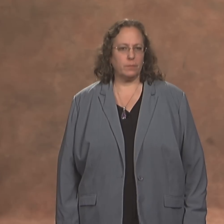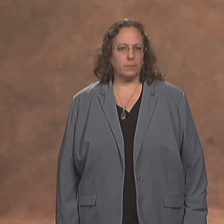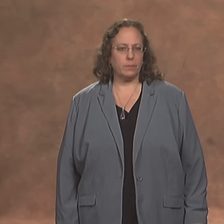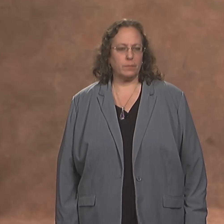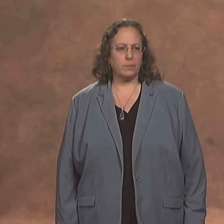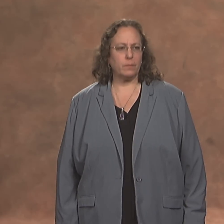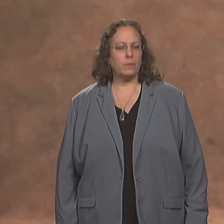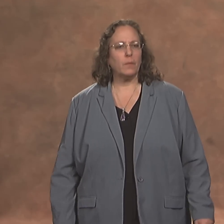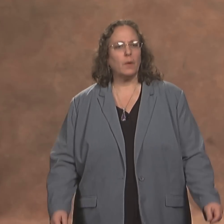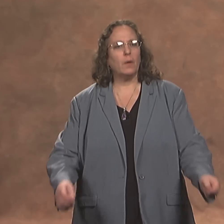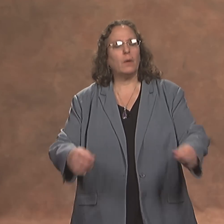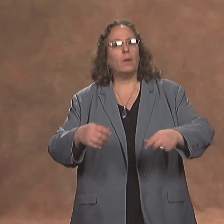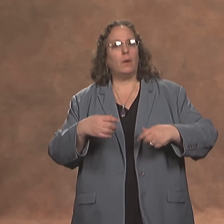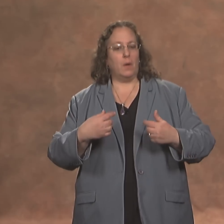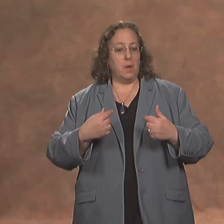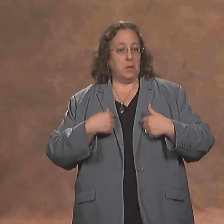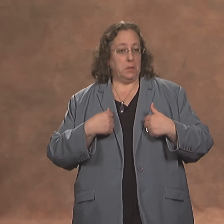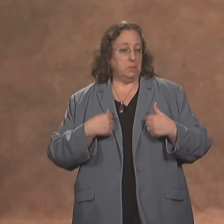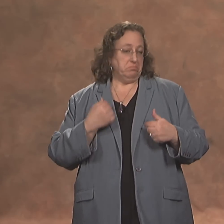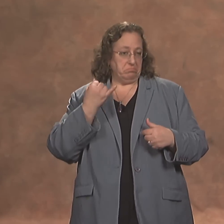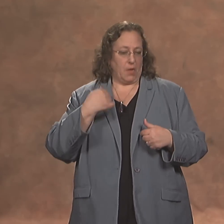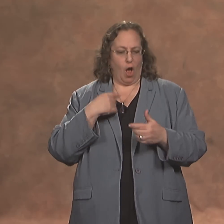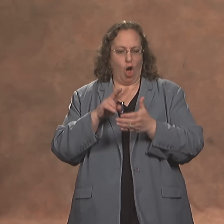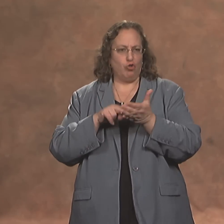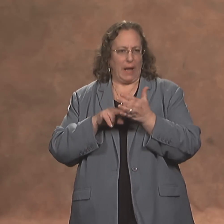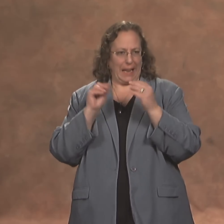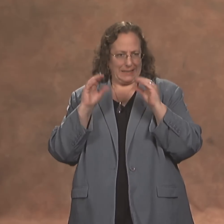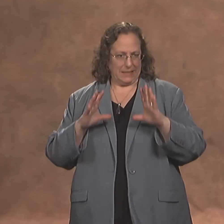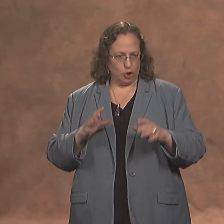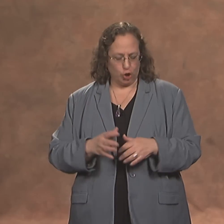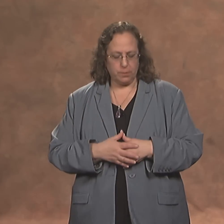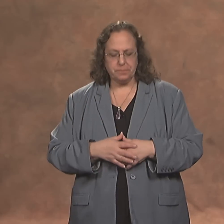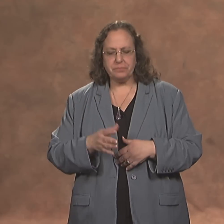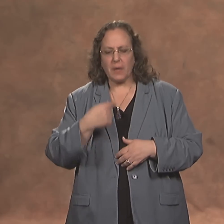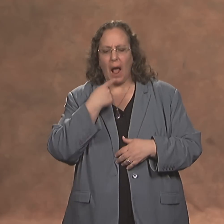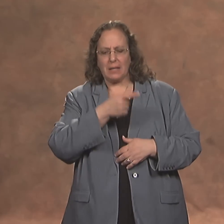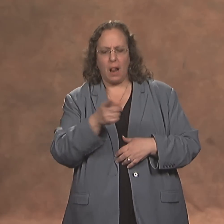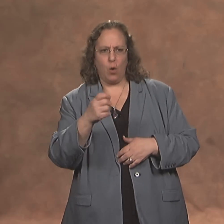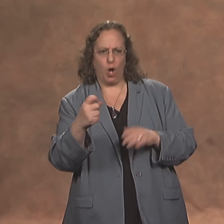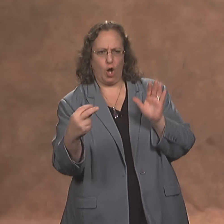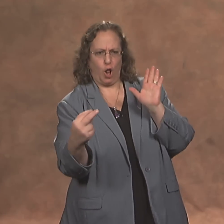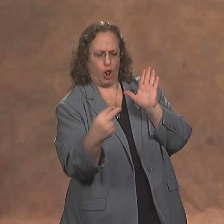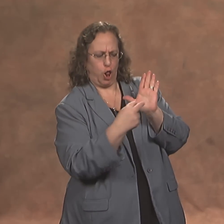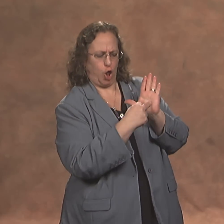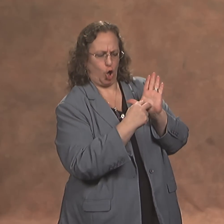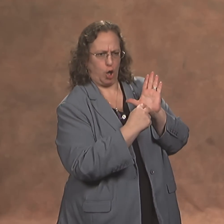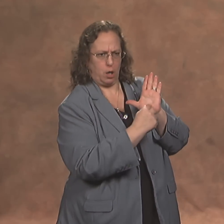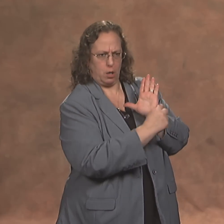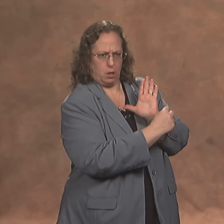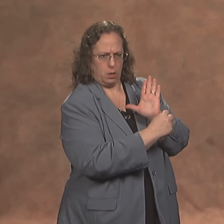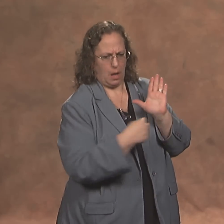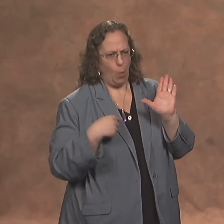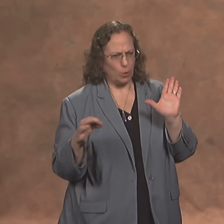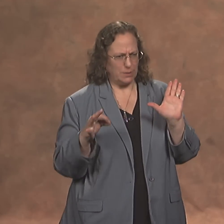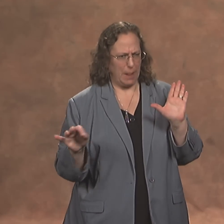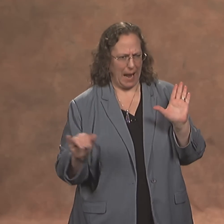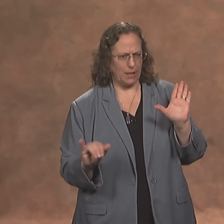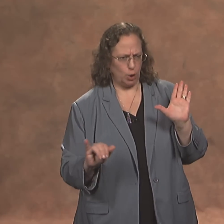When a reading teacher asks the class to look at a text as she explains it, what should the deaf student and the interpreter